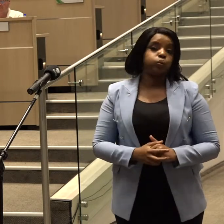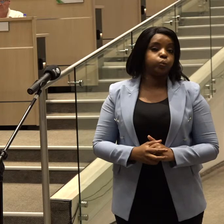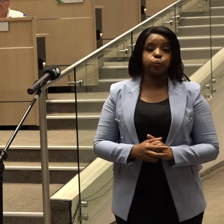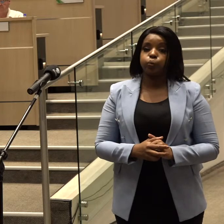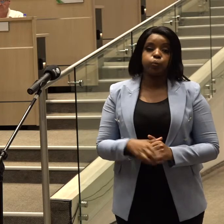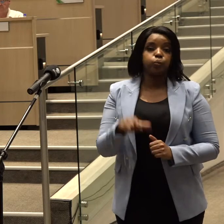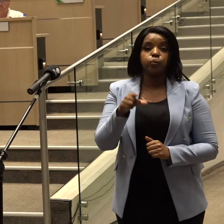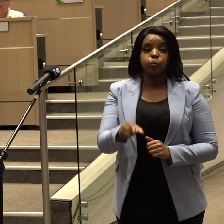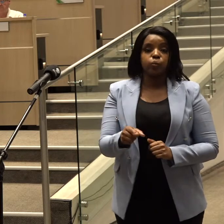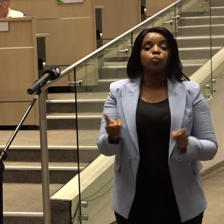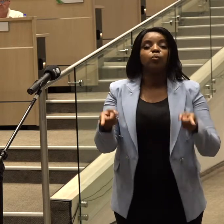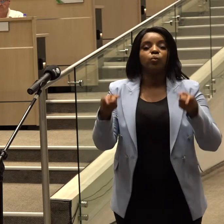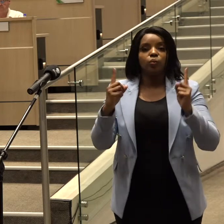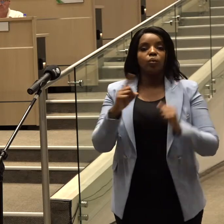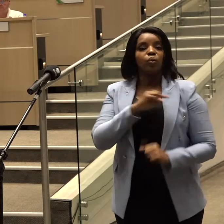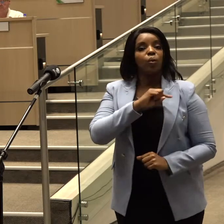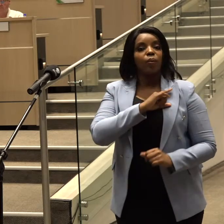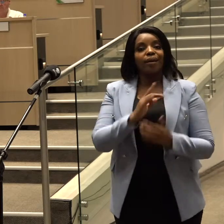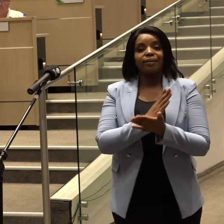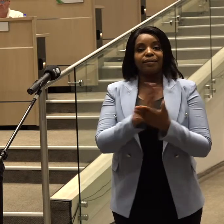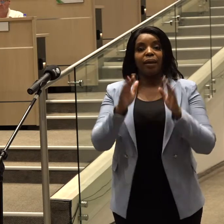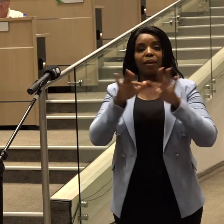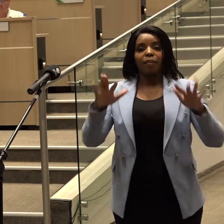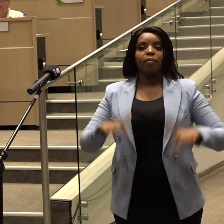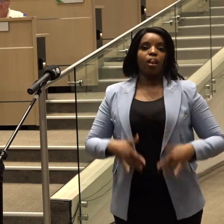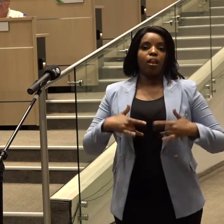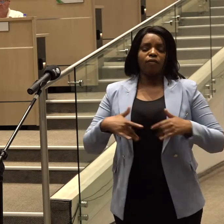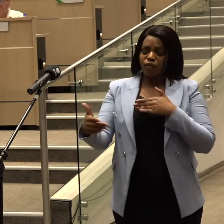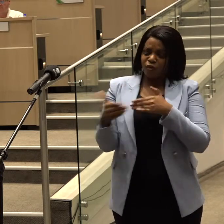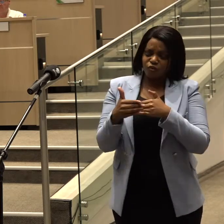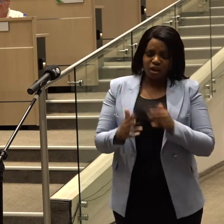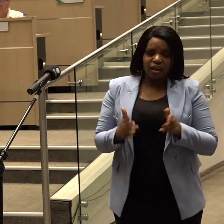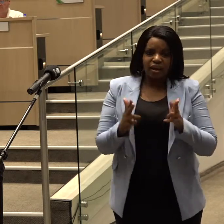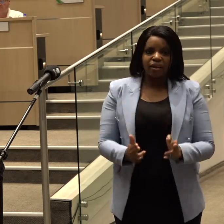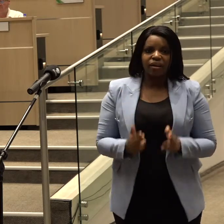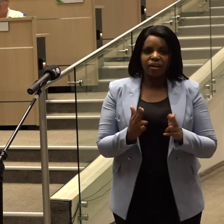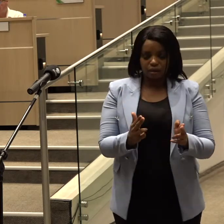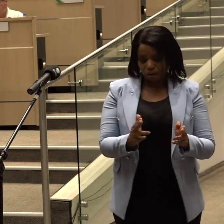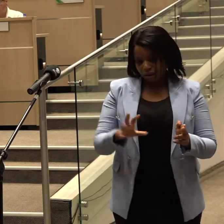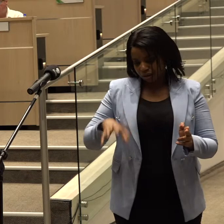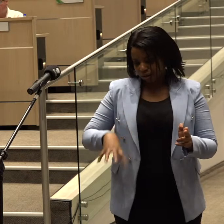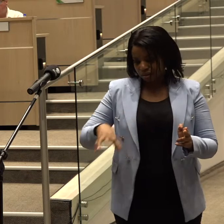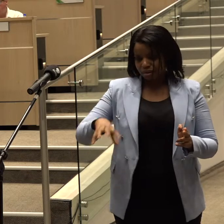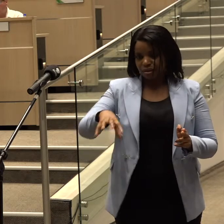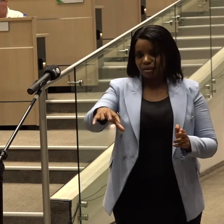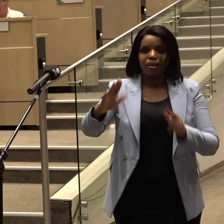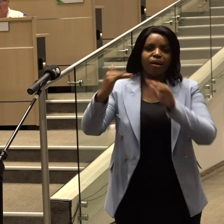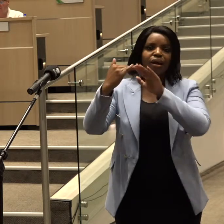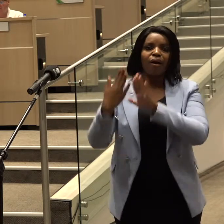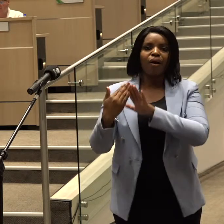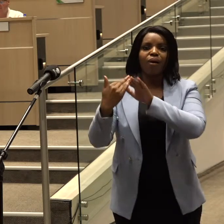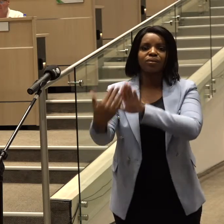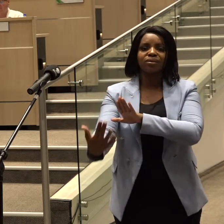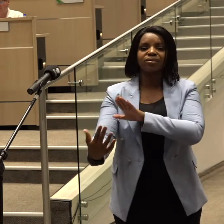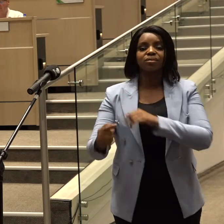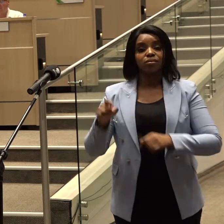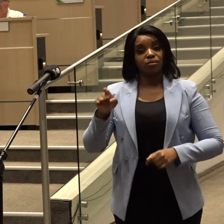because people are just dwelling next to Railways which compromises their safety